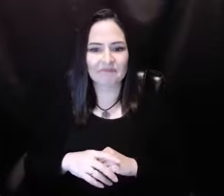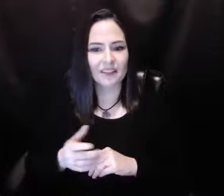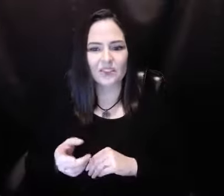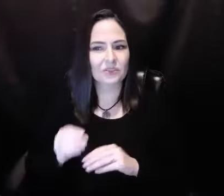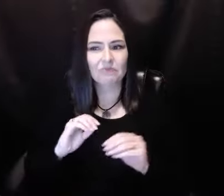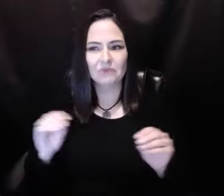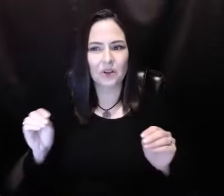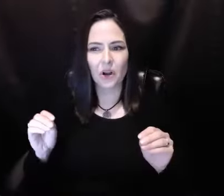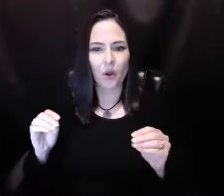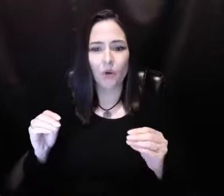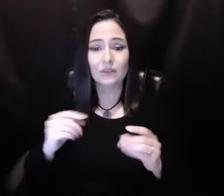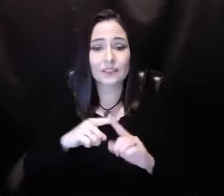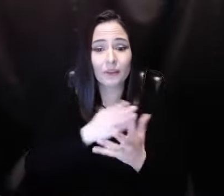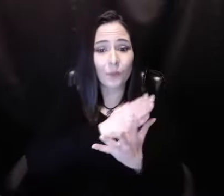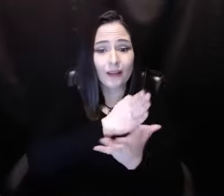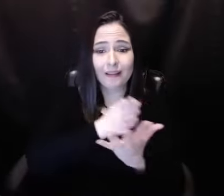stubborn people. There's only one way, that's their way.